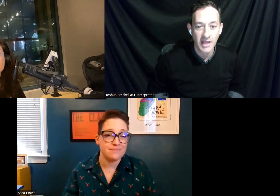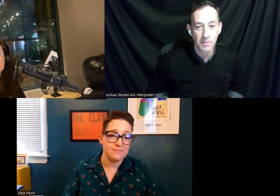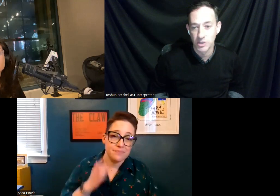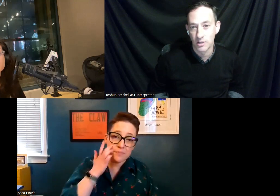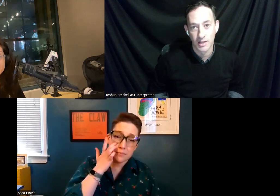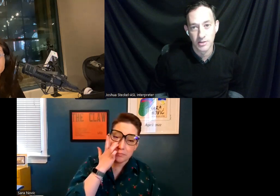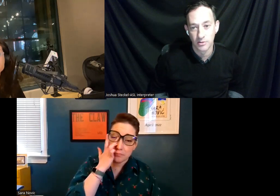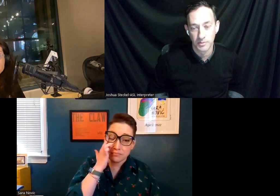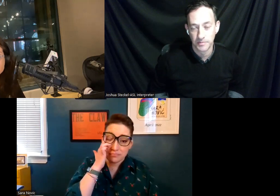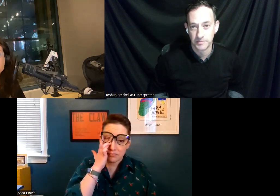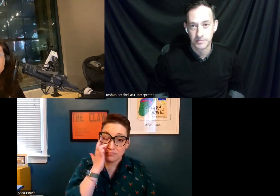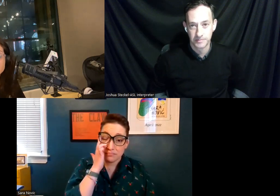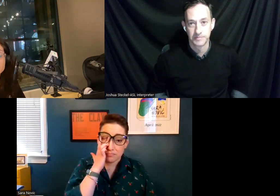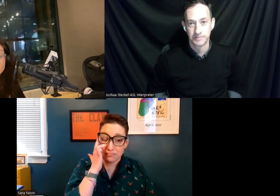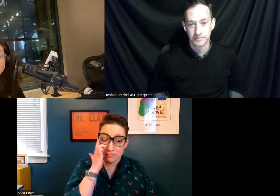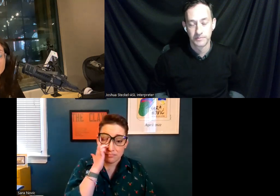any marginalized group.